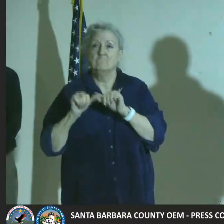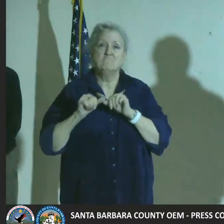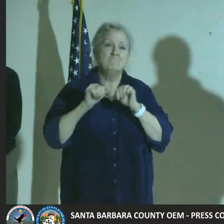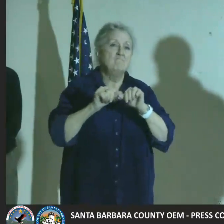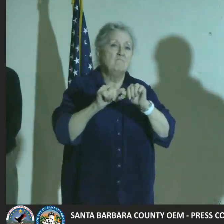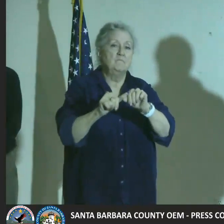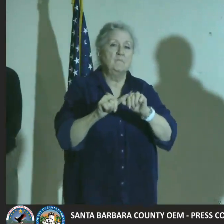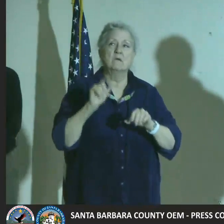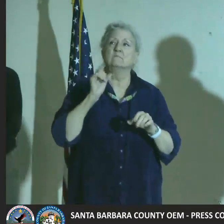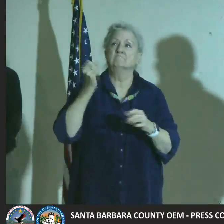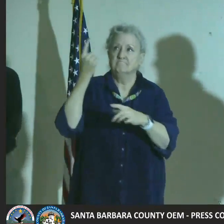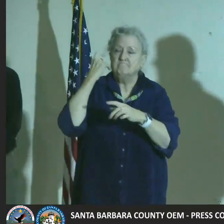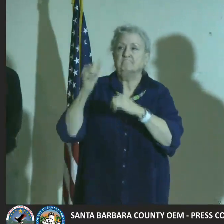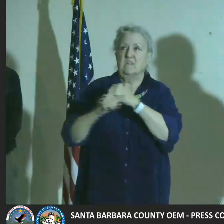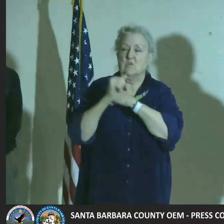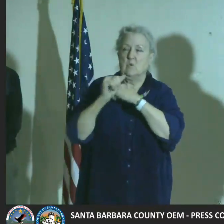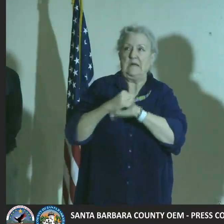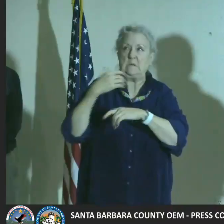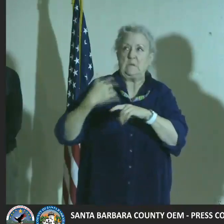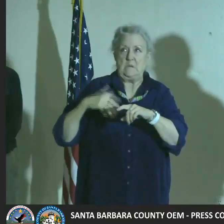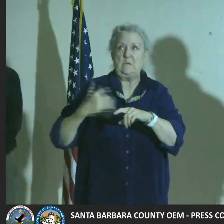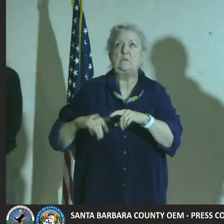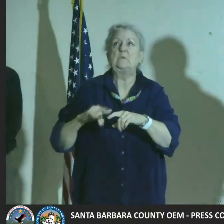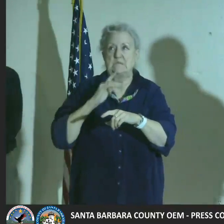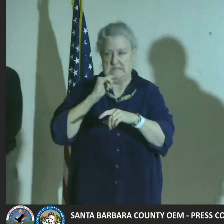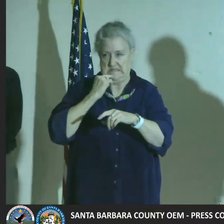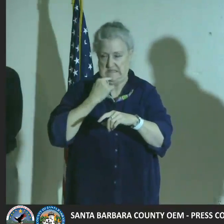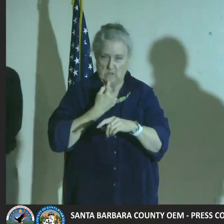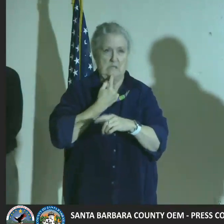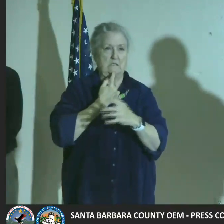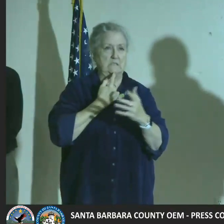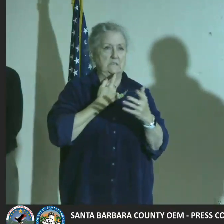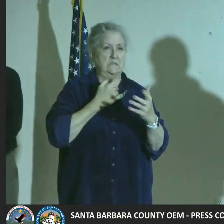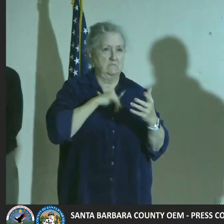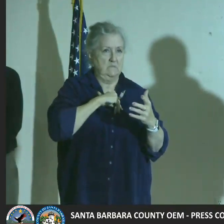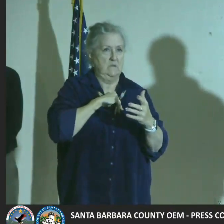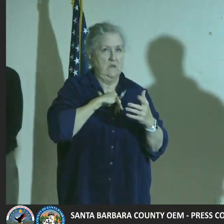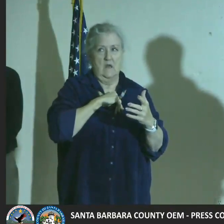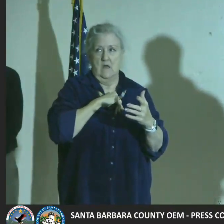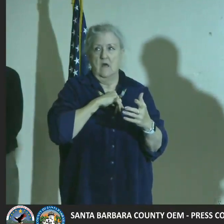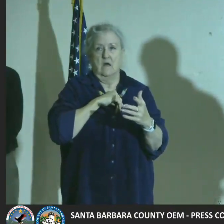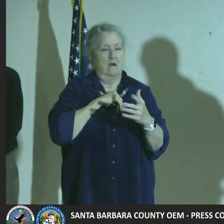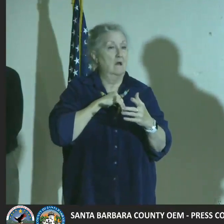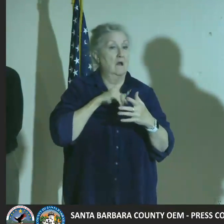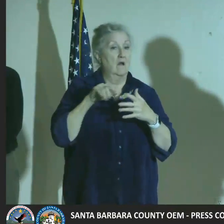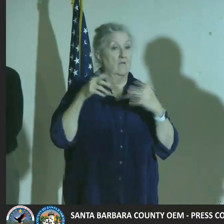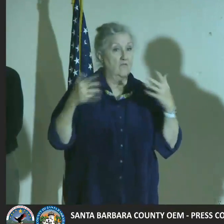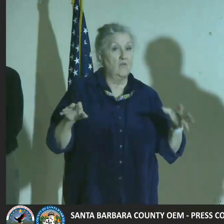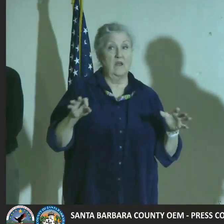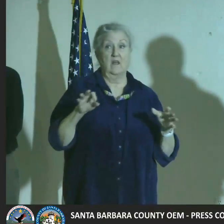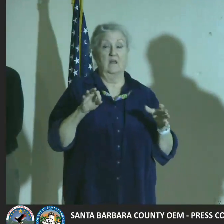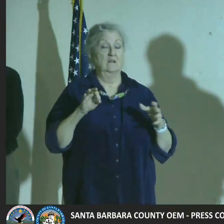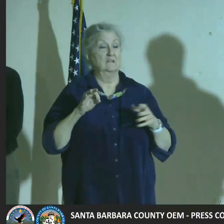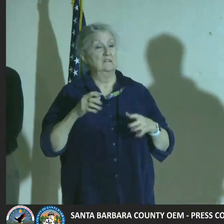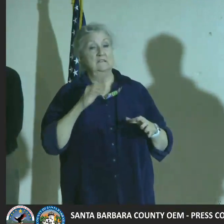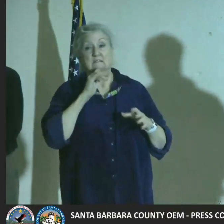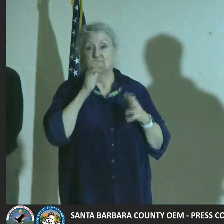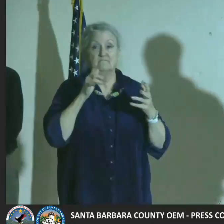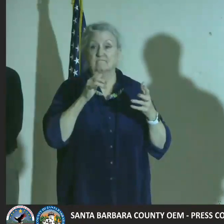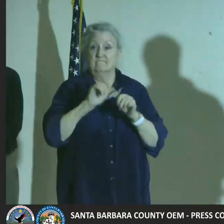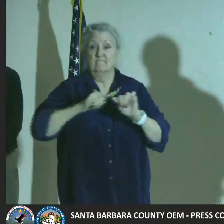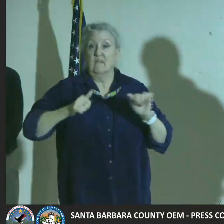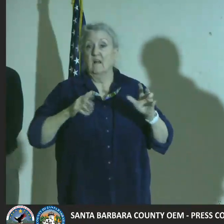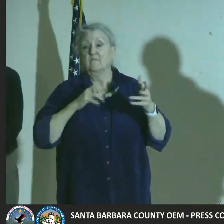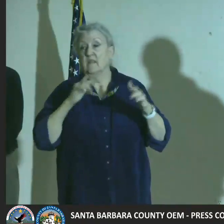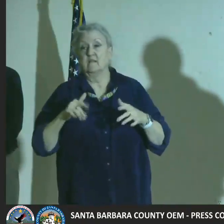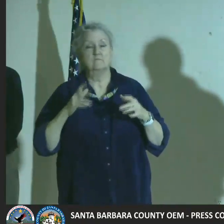take the threat of future debris flows very seriously. We are not out of the woods yet, and we won't be for some